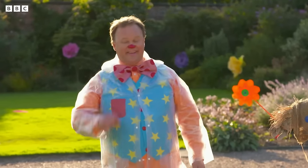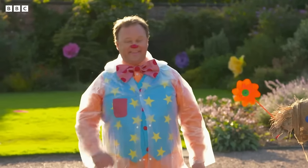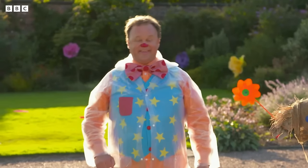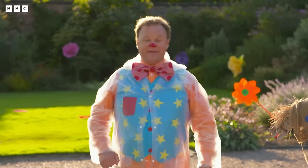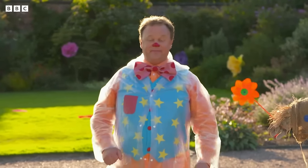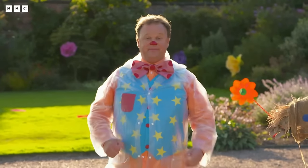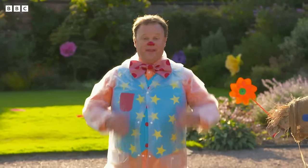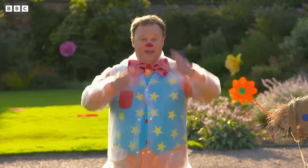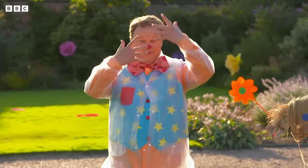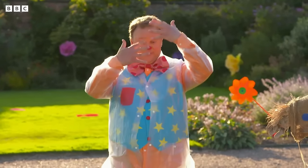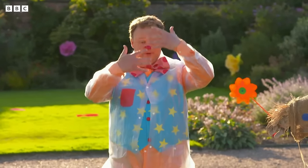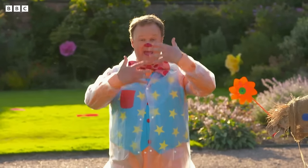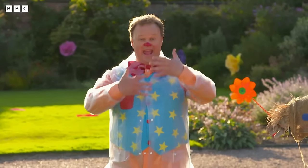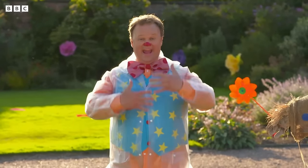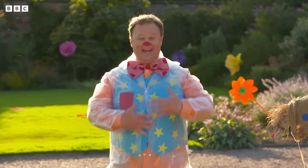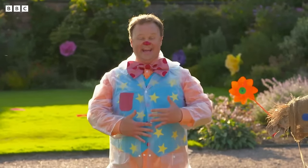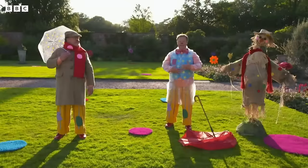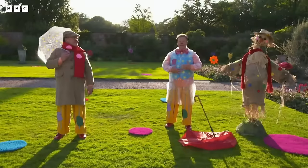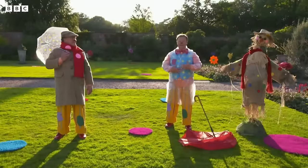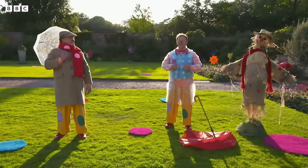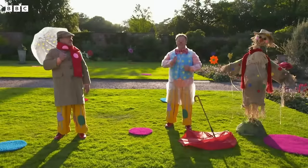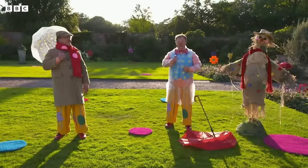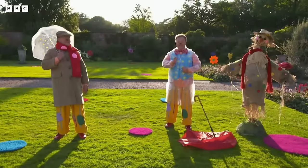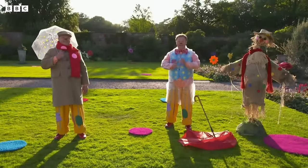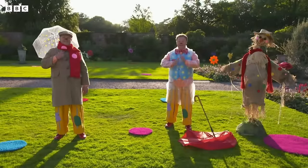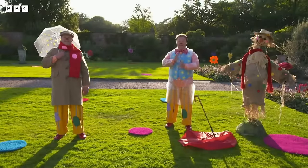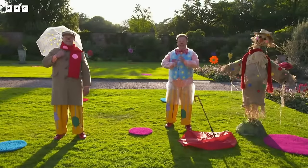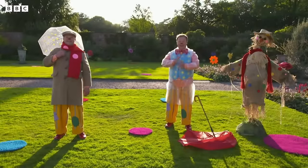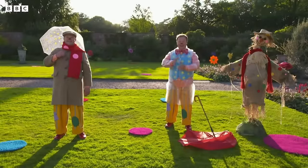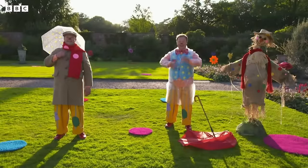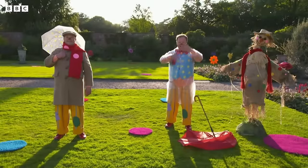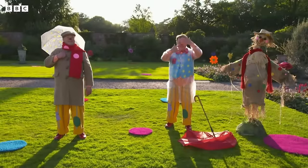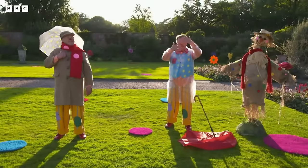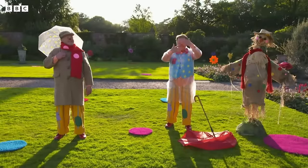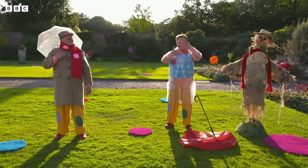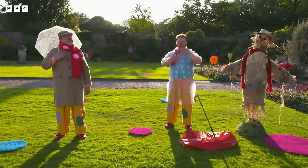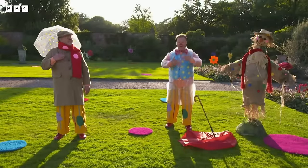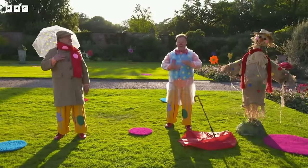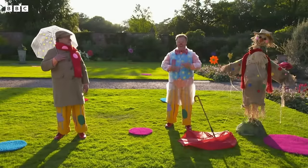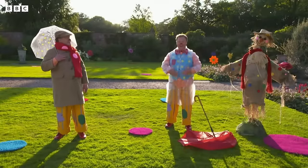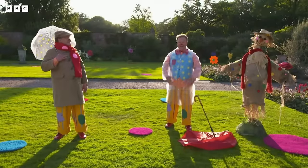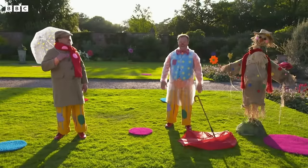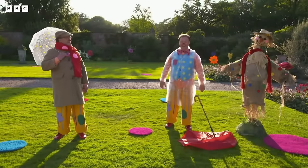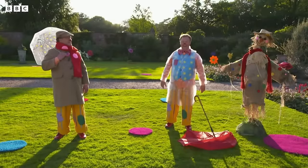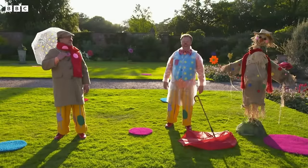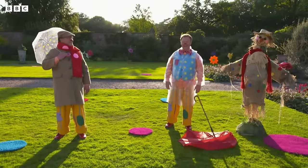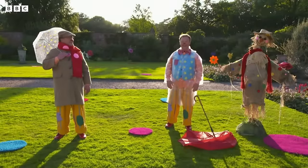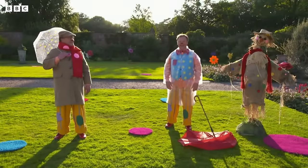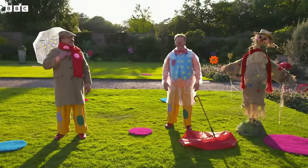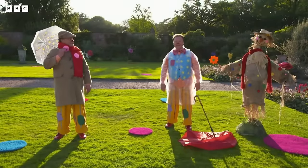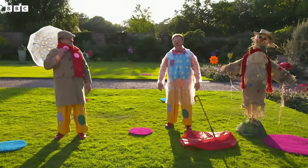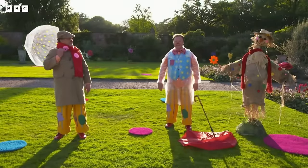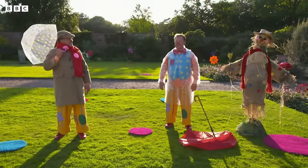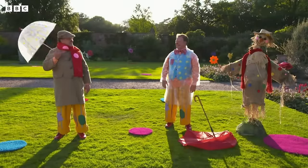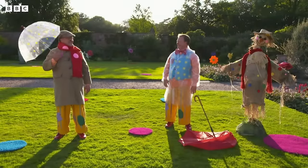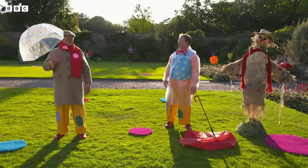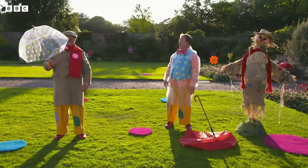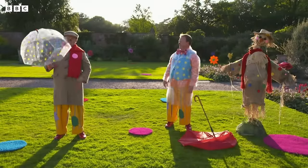Yes. Rain. You sign. Rain. Thank you, Mr.